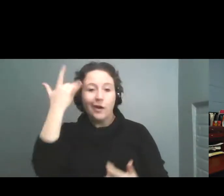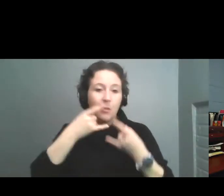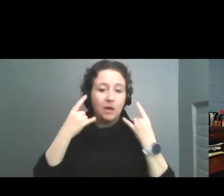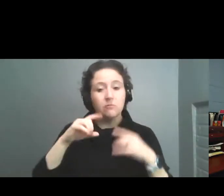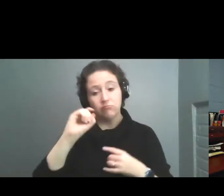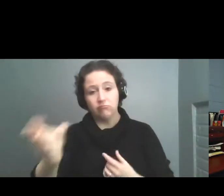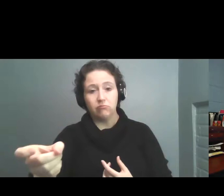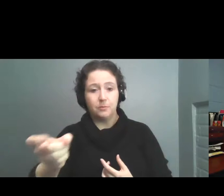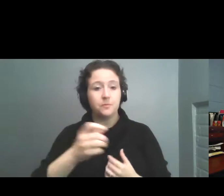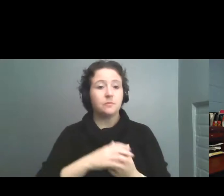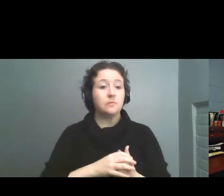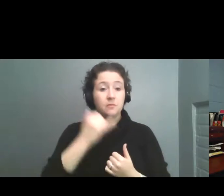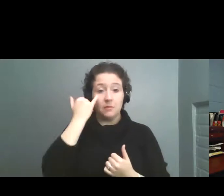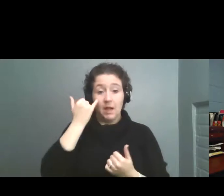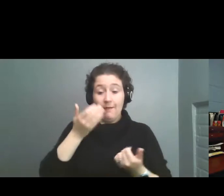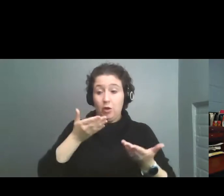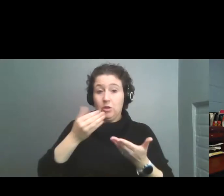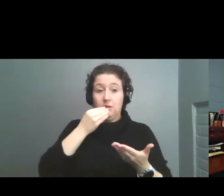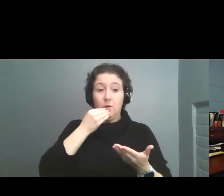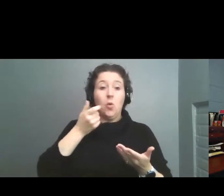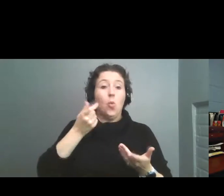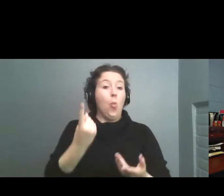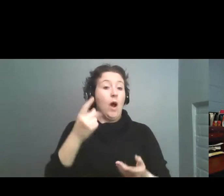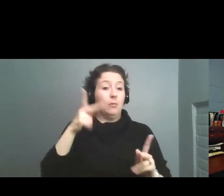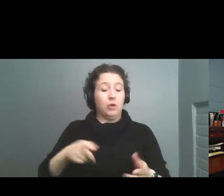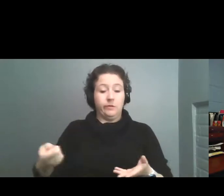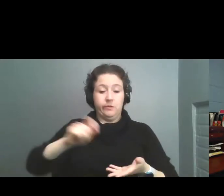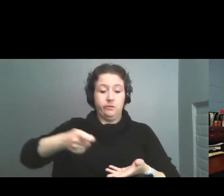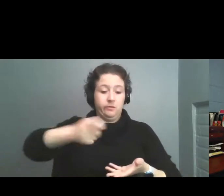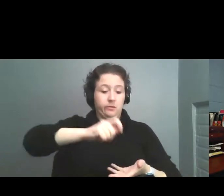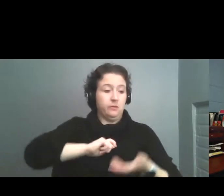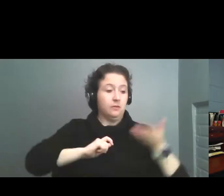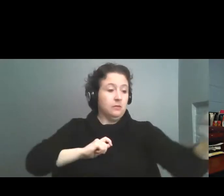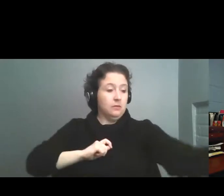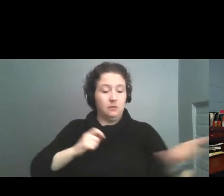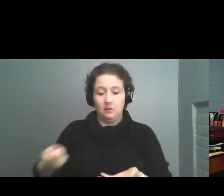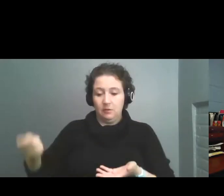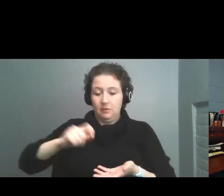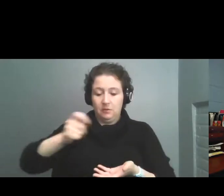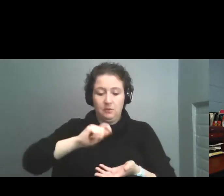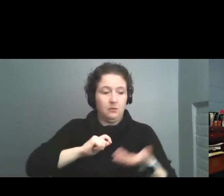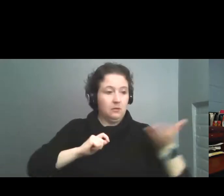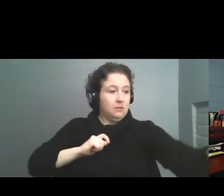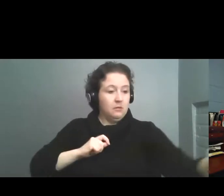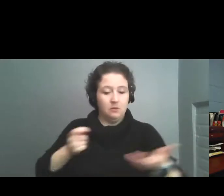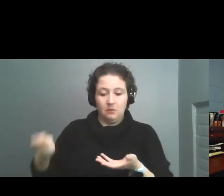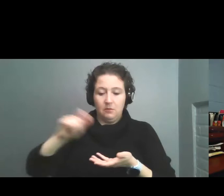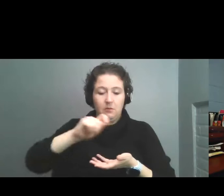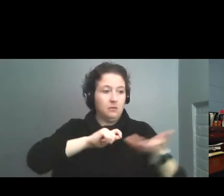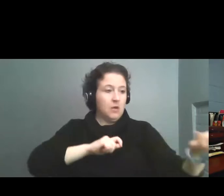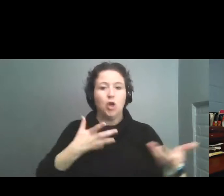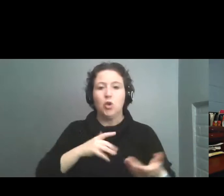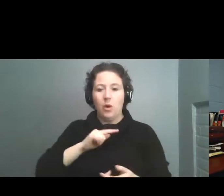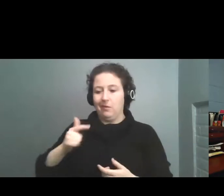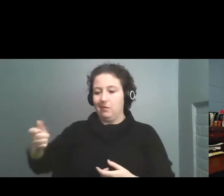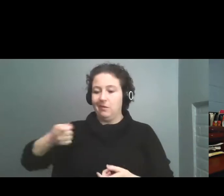serving food, have one person serve all the food so that multiple people aren't handling the serving utensils. When